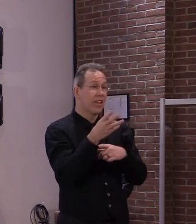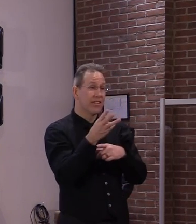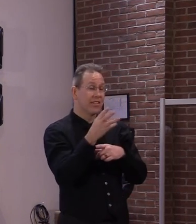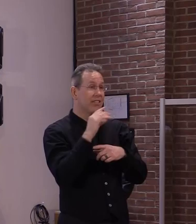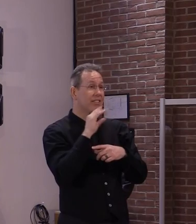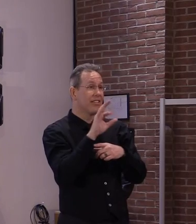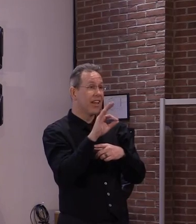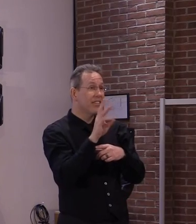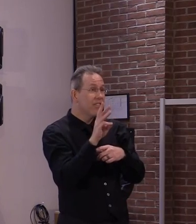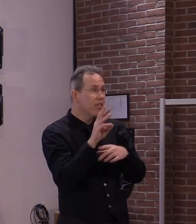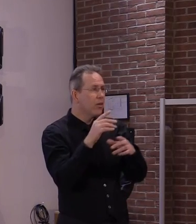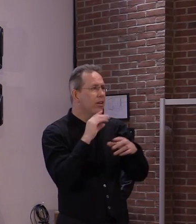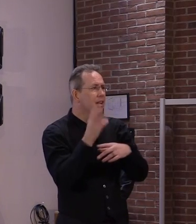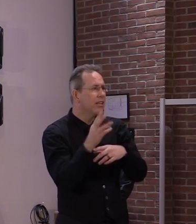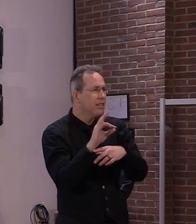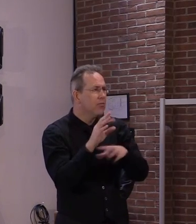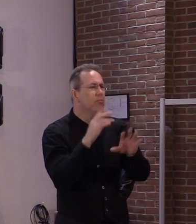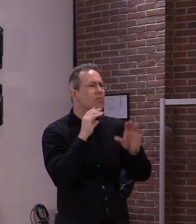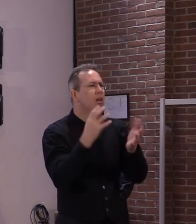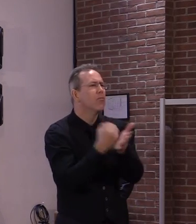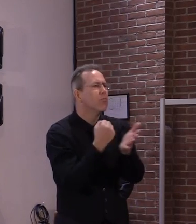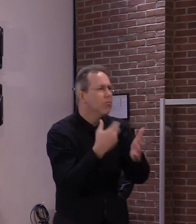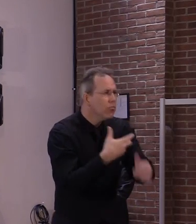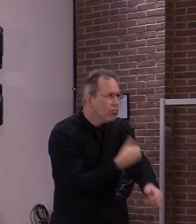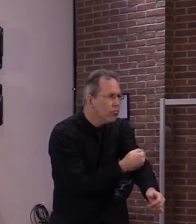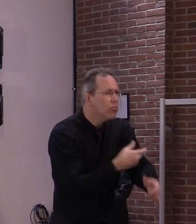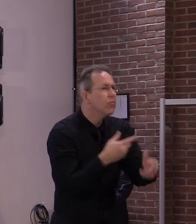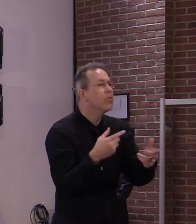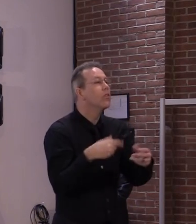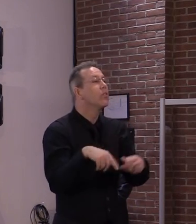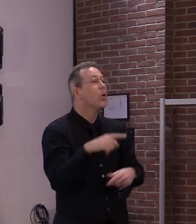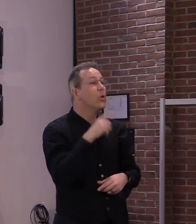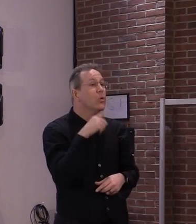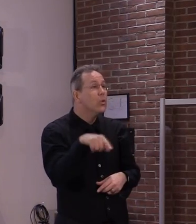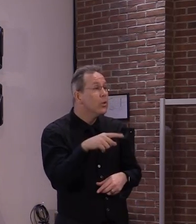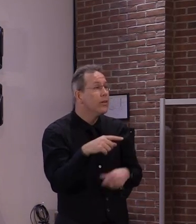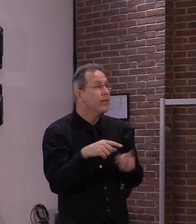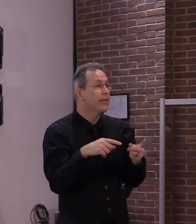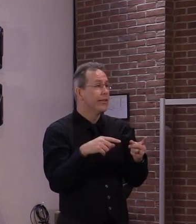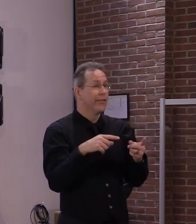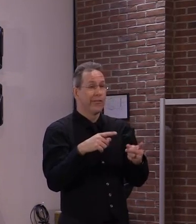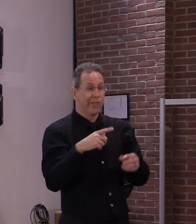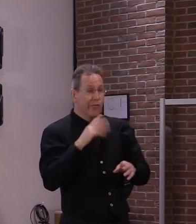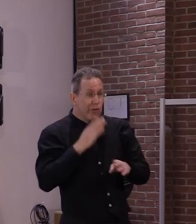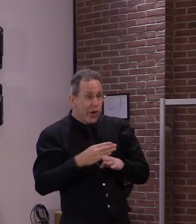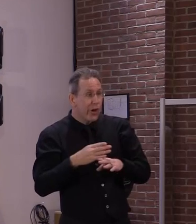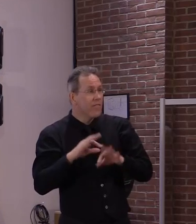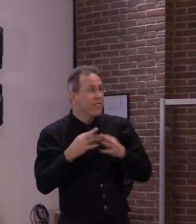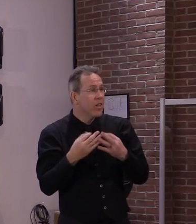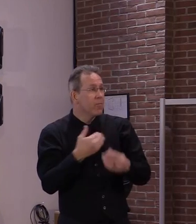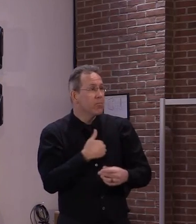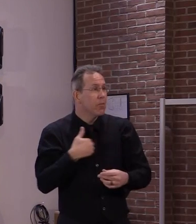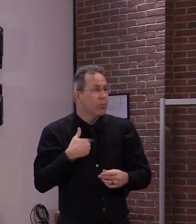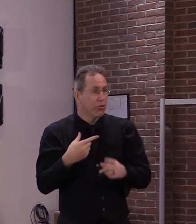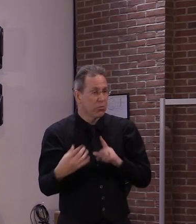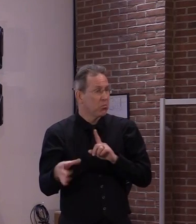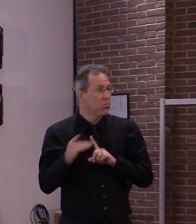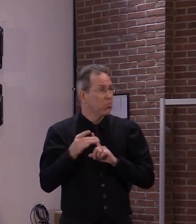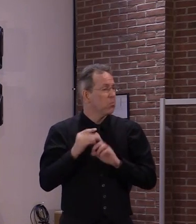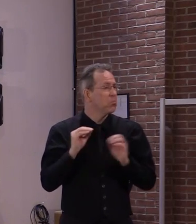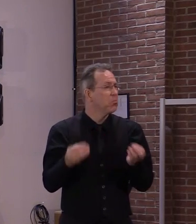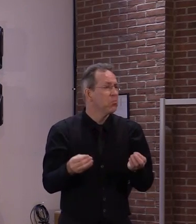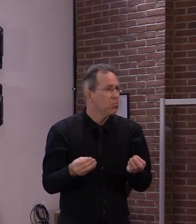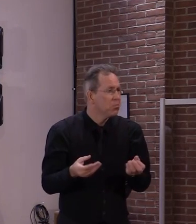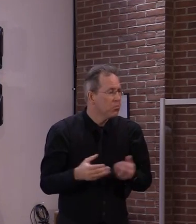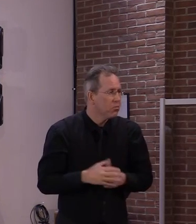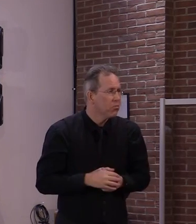as though, and so wouldn't be susceptible to contracting the virus. So that's really good news. She'll